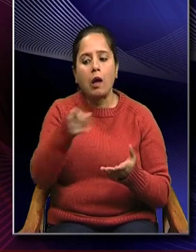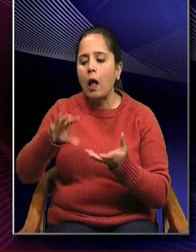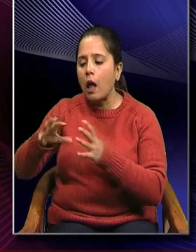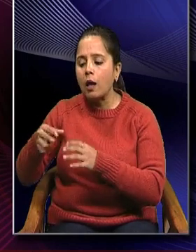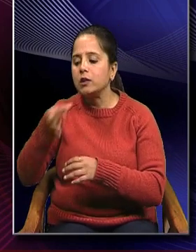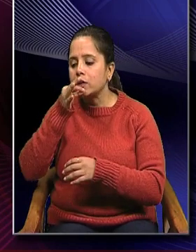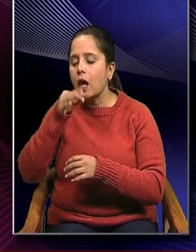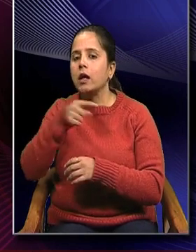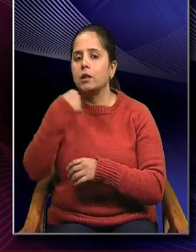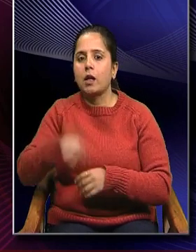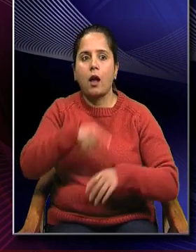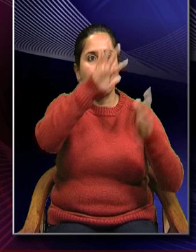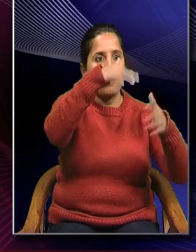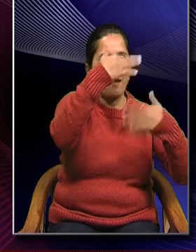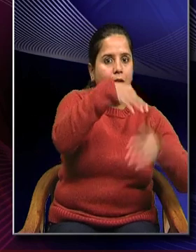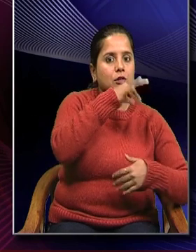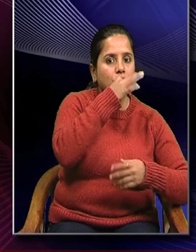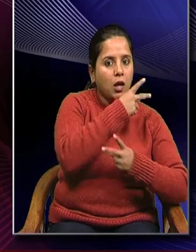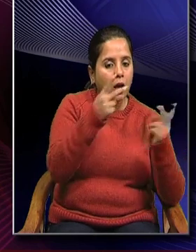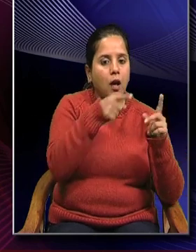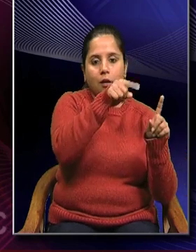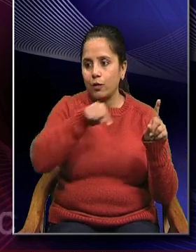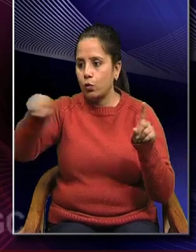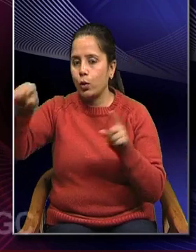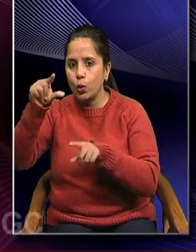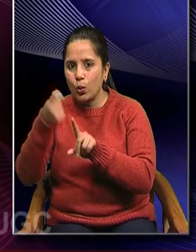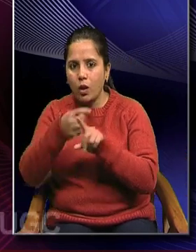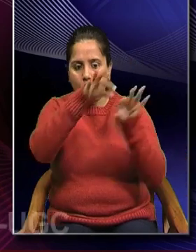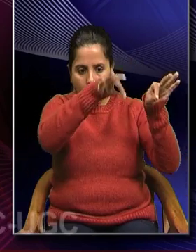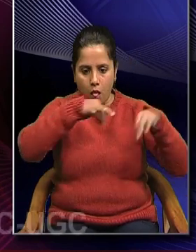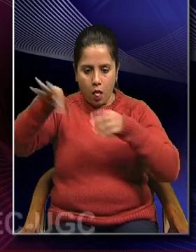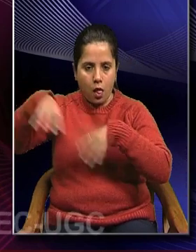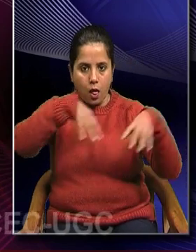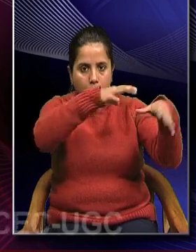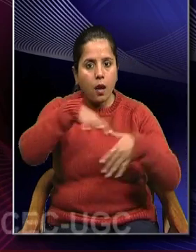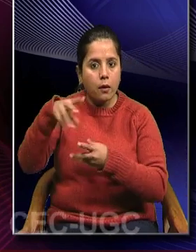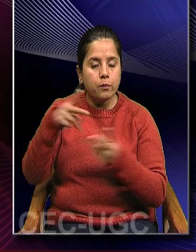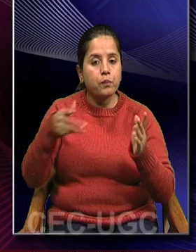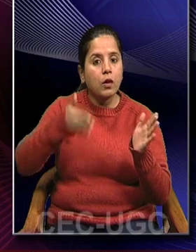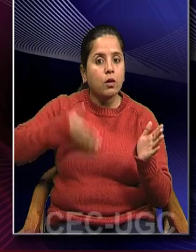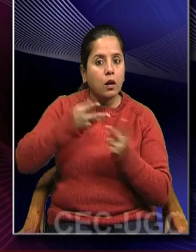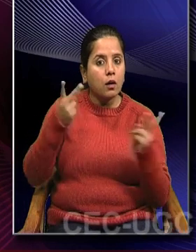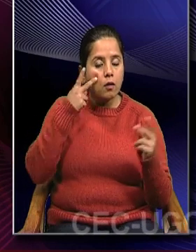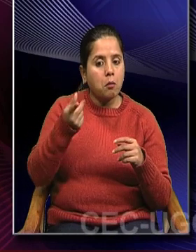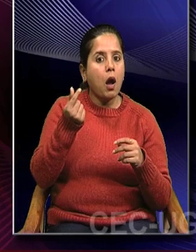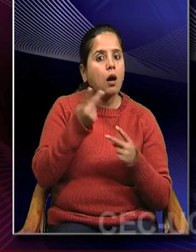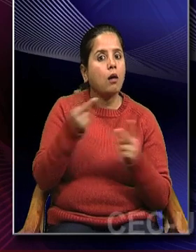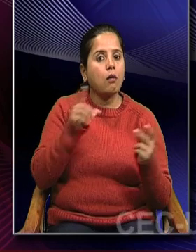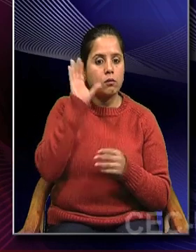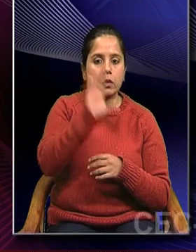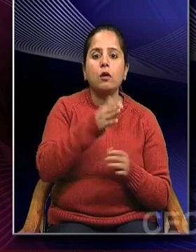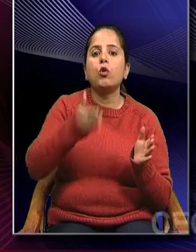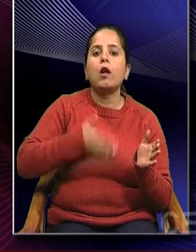tea from China to Britain. And how railways, where we find a lot of money was invested